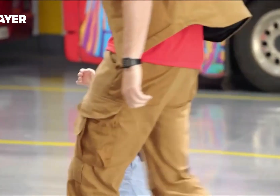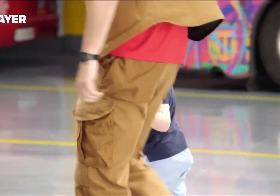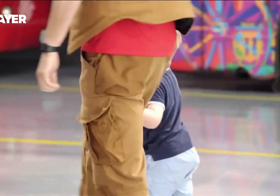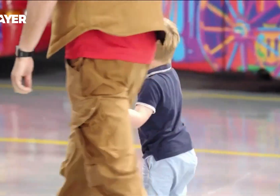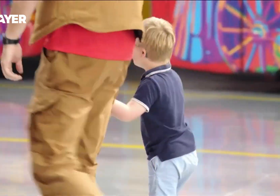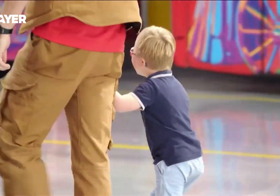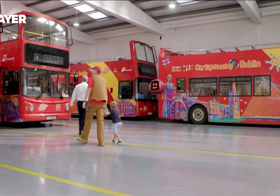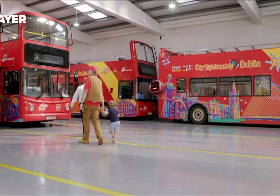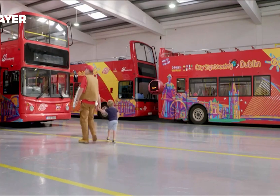Okay.